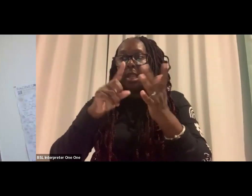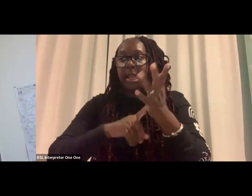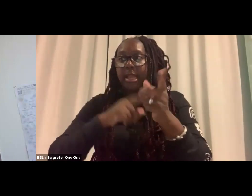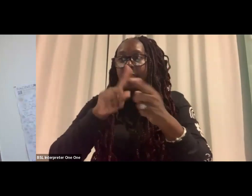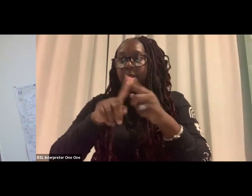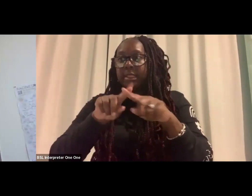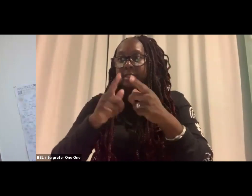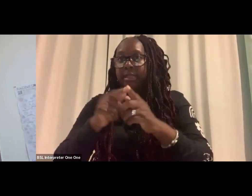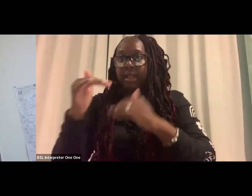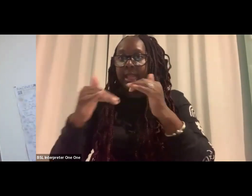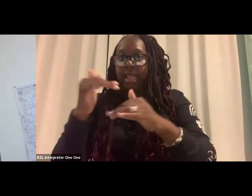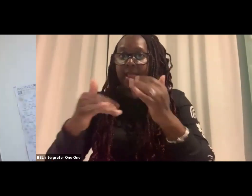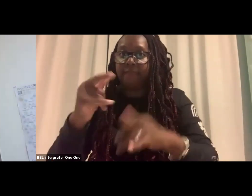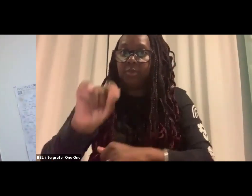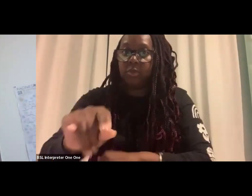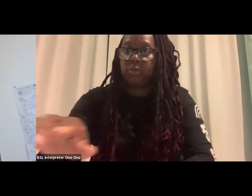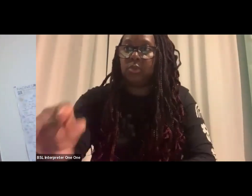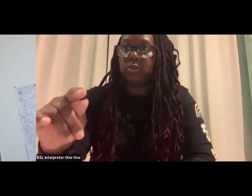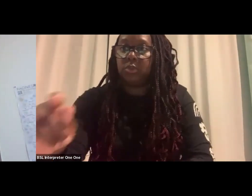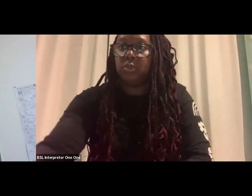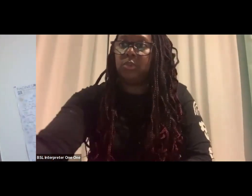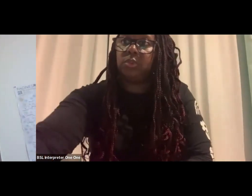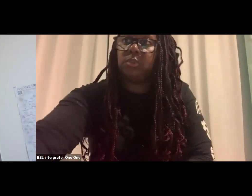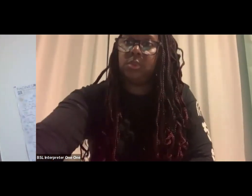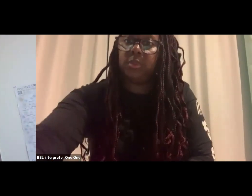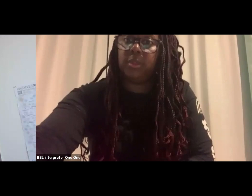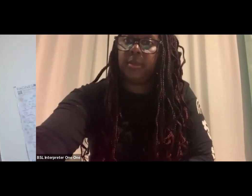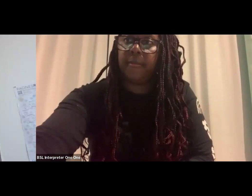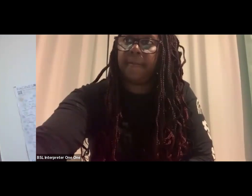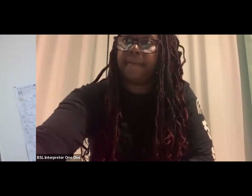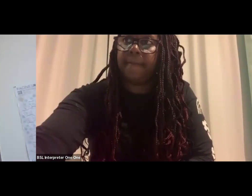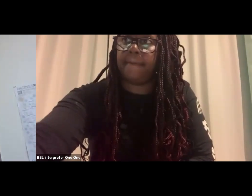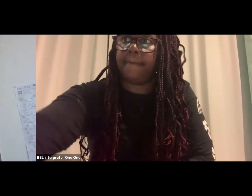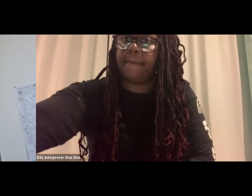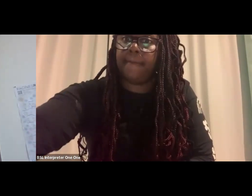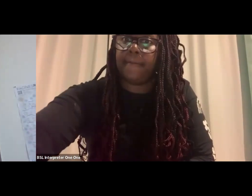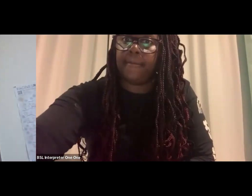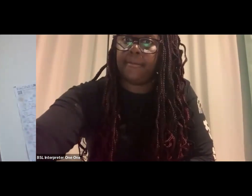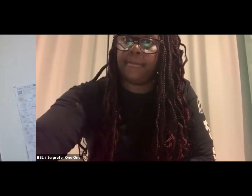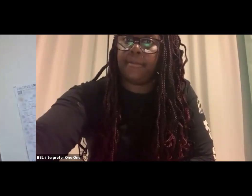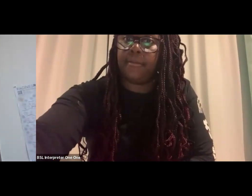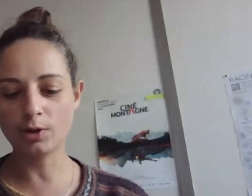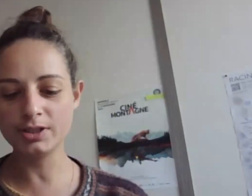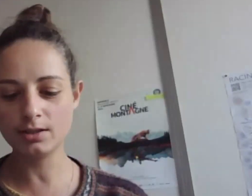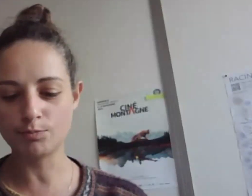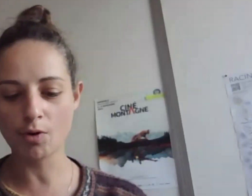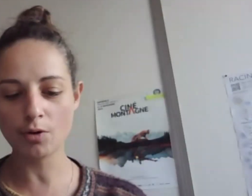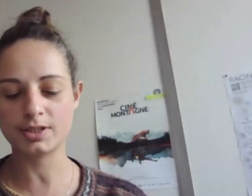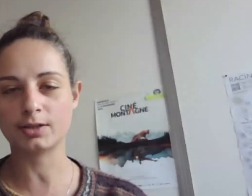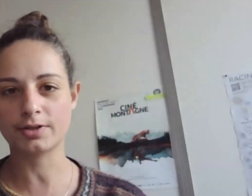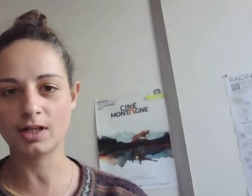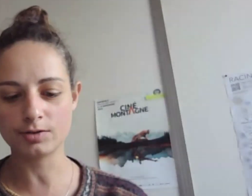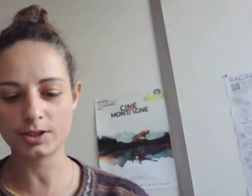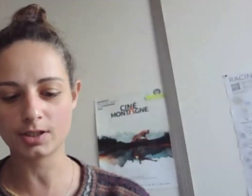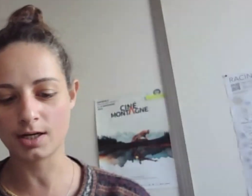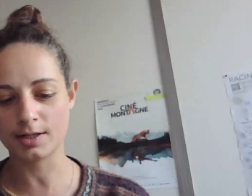levels. But first of all, let me introduce Grenoble 2040. It's a political